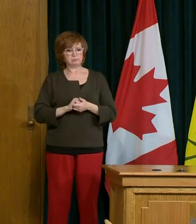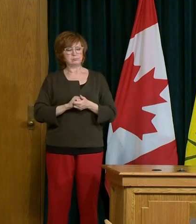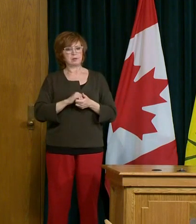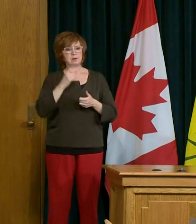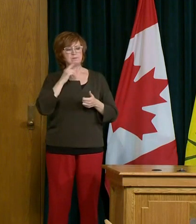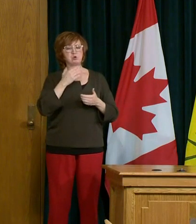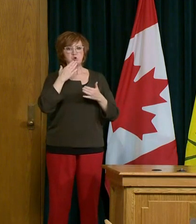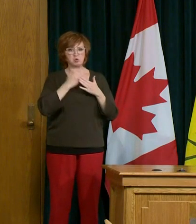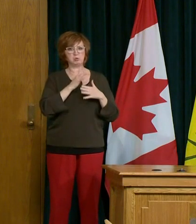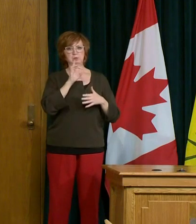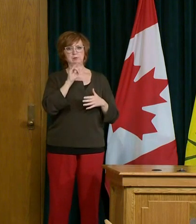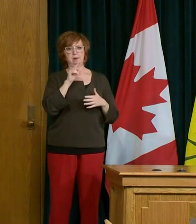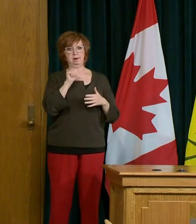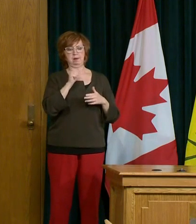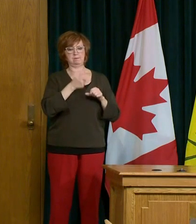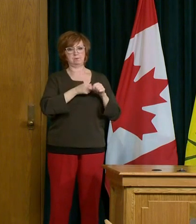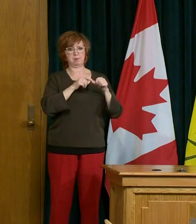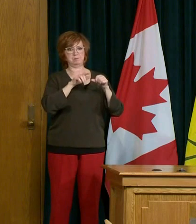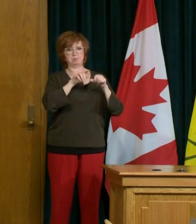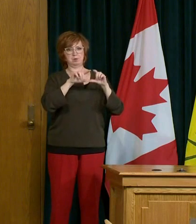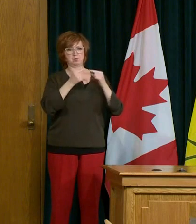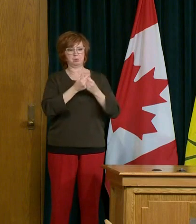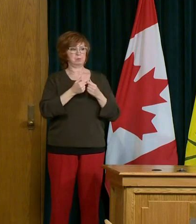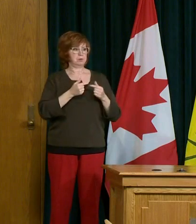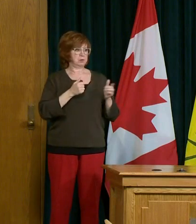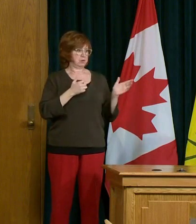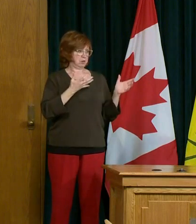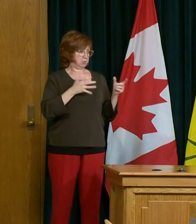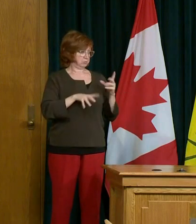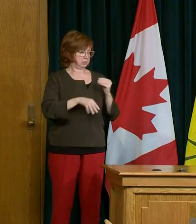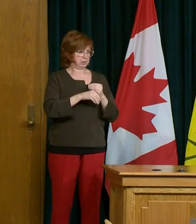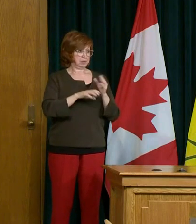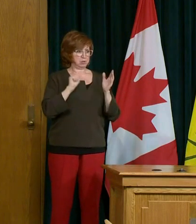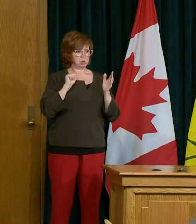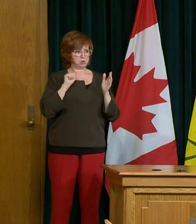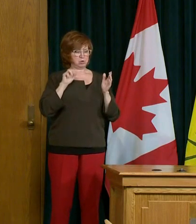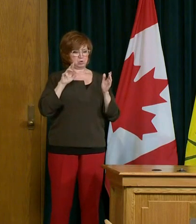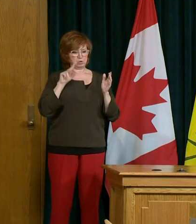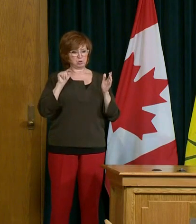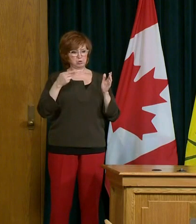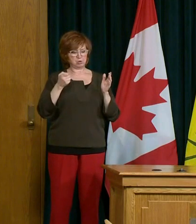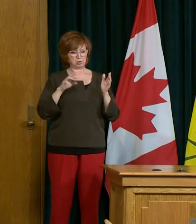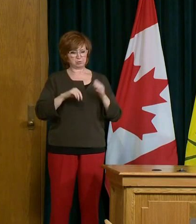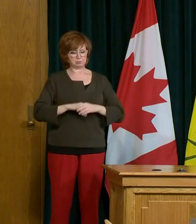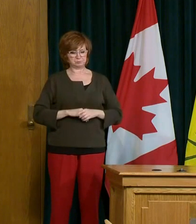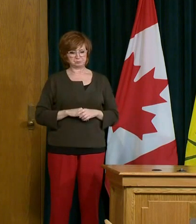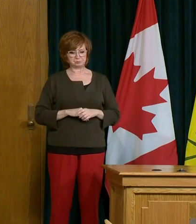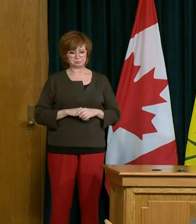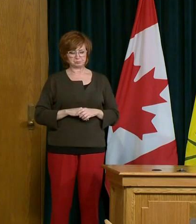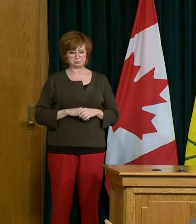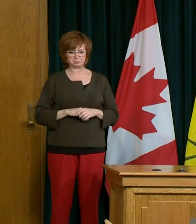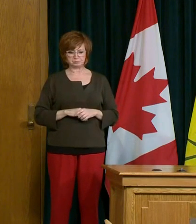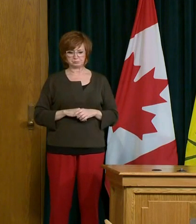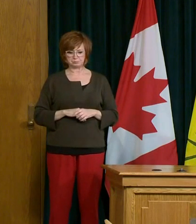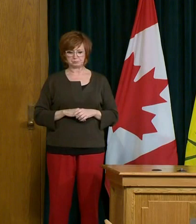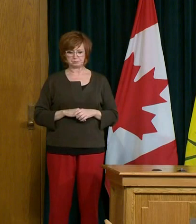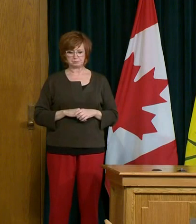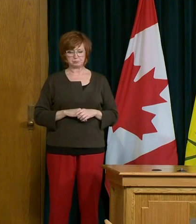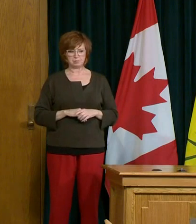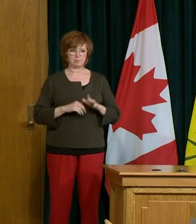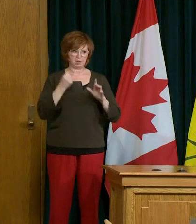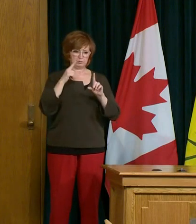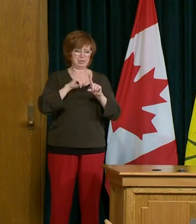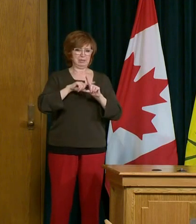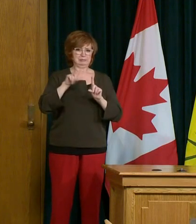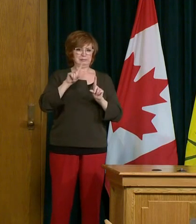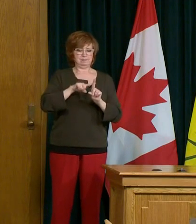good data sharing that we already have. Arthur, I would just maybe take this a step to a little bit different view as well, as this